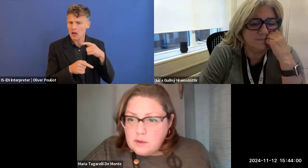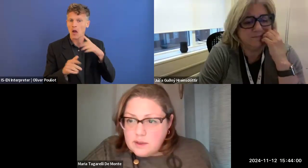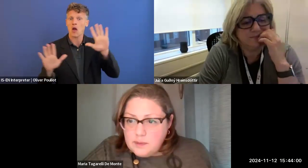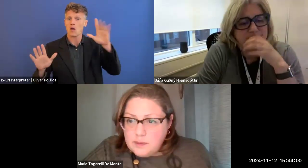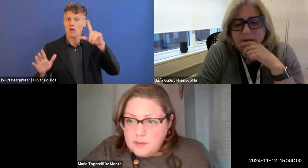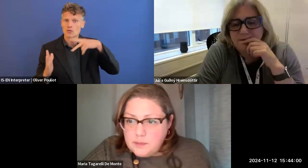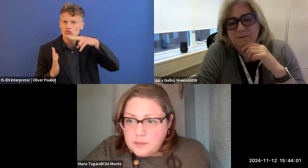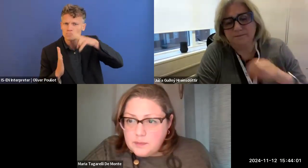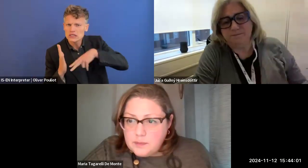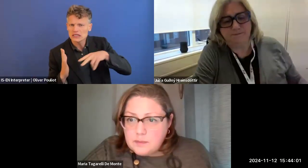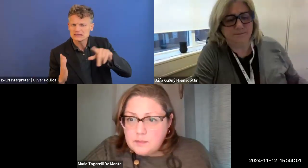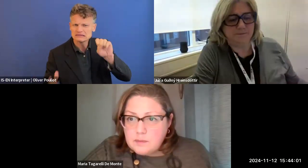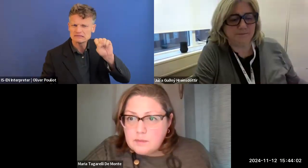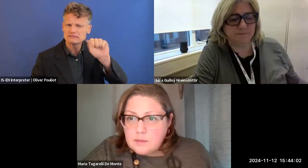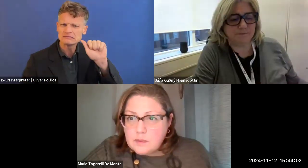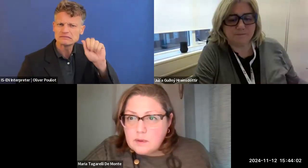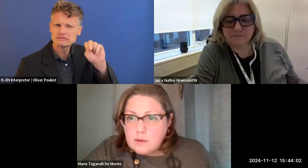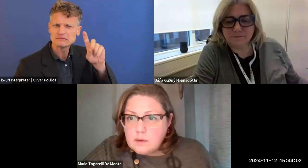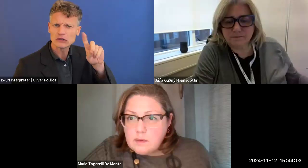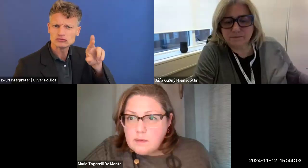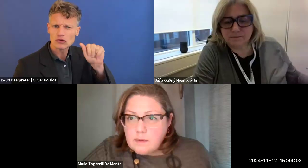From Sandra, you said?